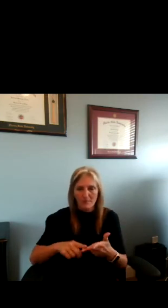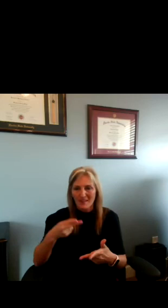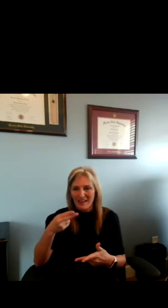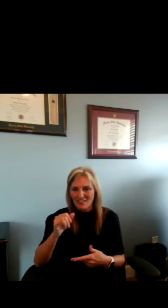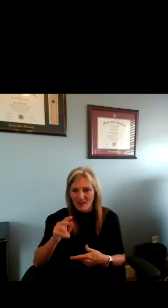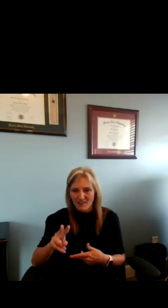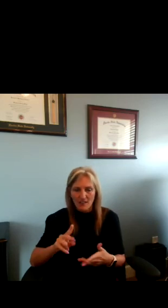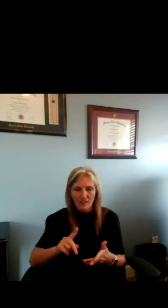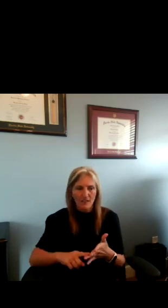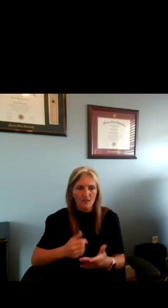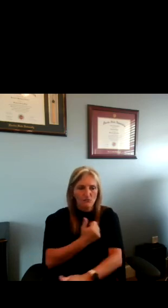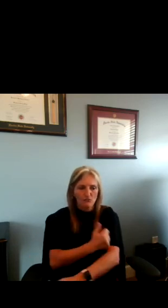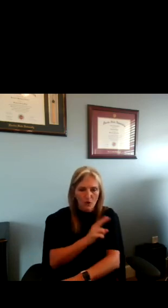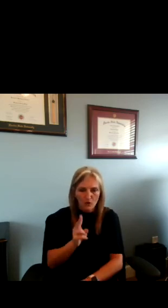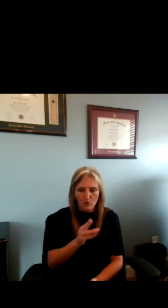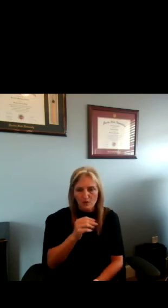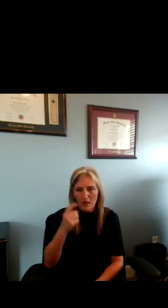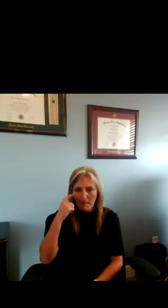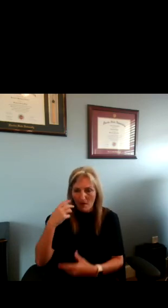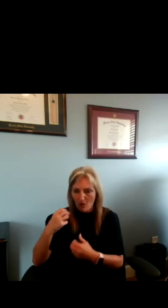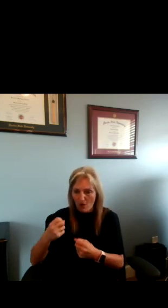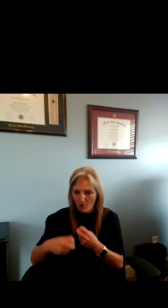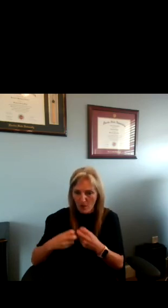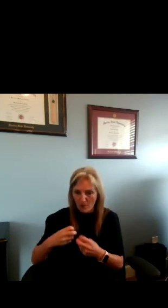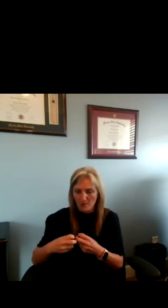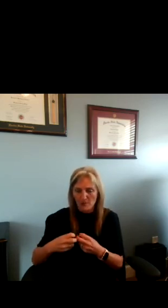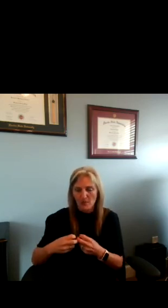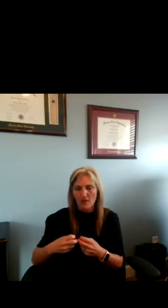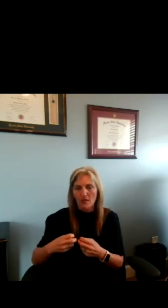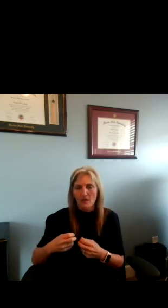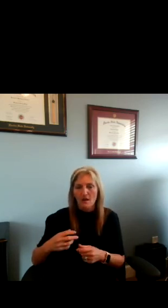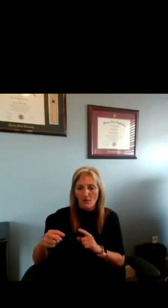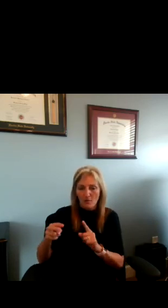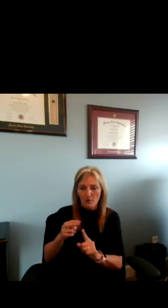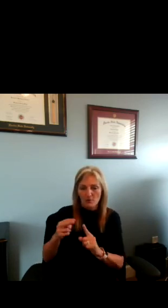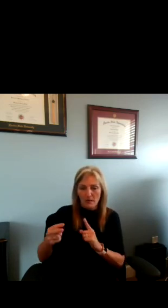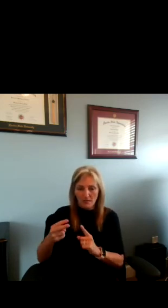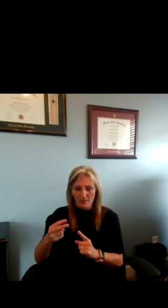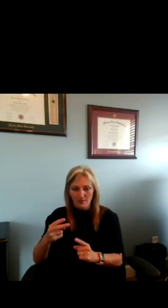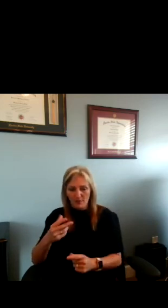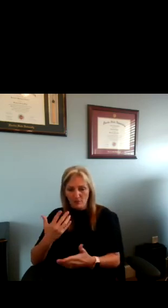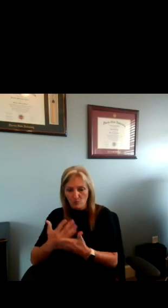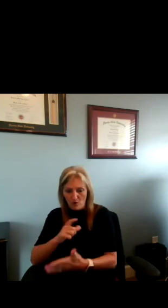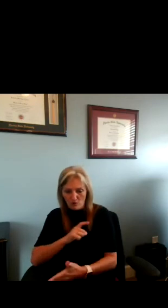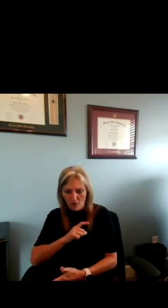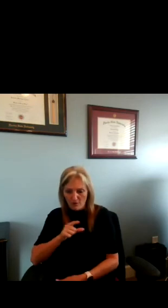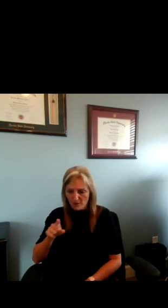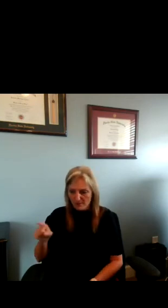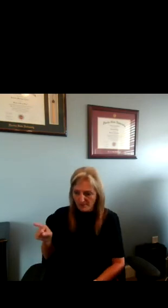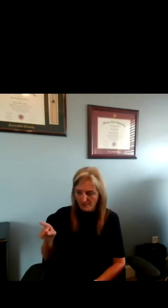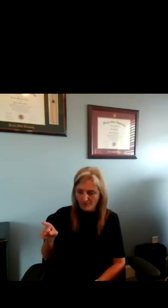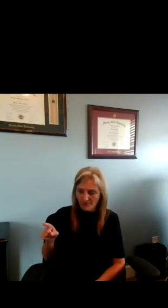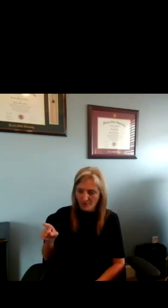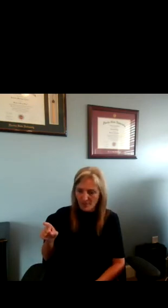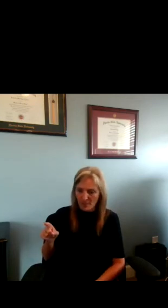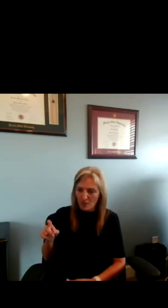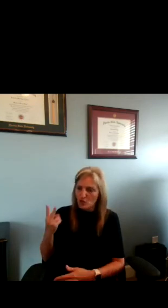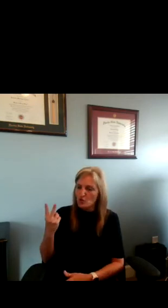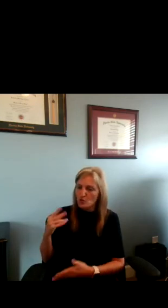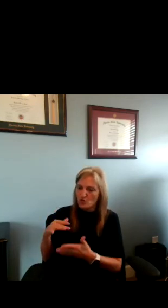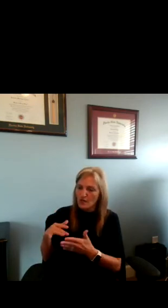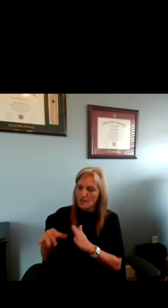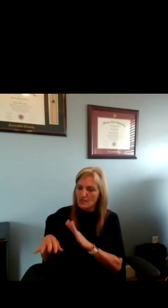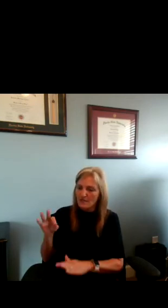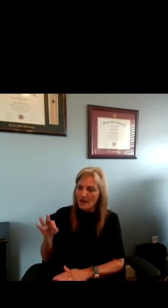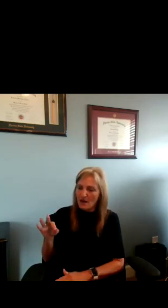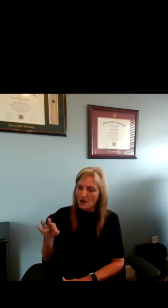as substance abuse and mental health problems. From the perspective of correctional officers, two studies have found that COs